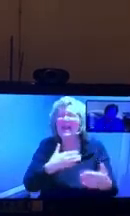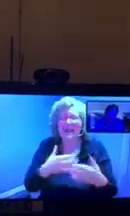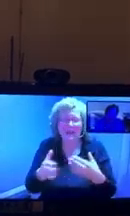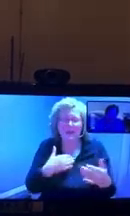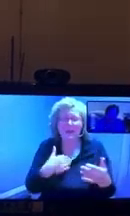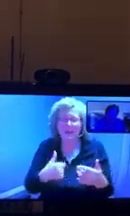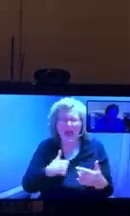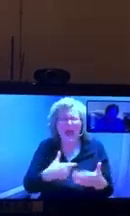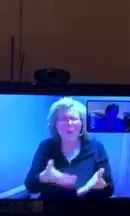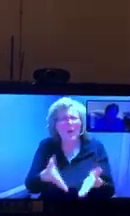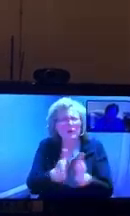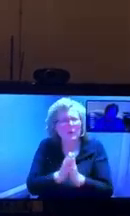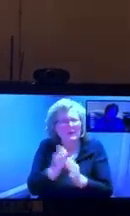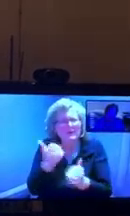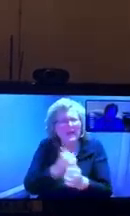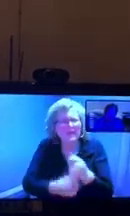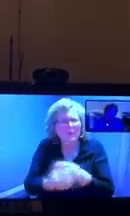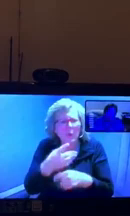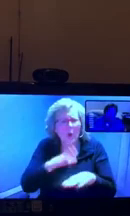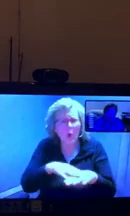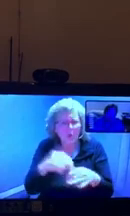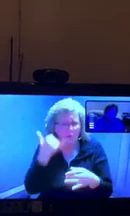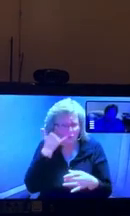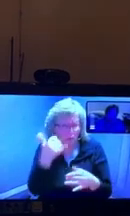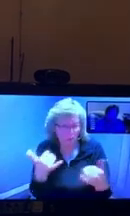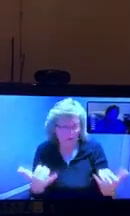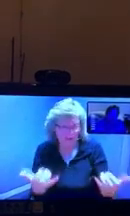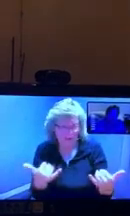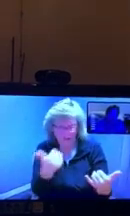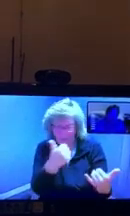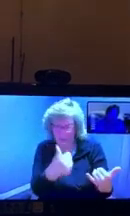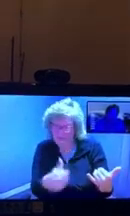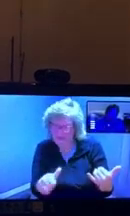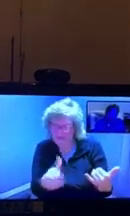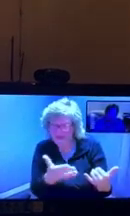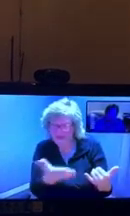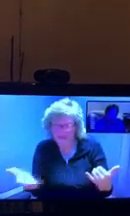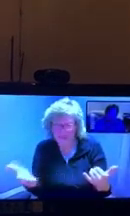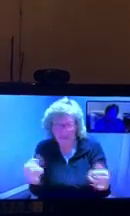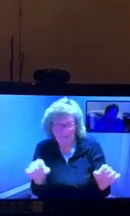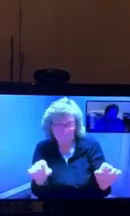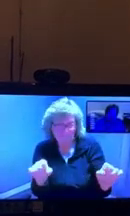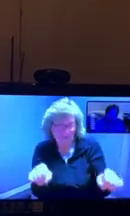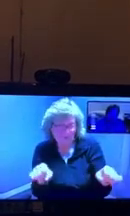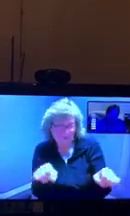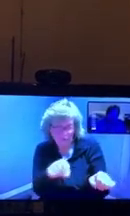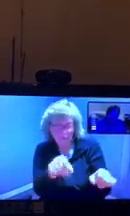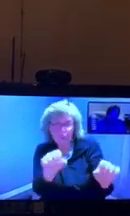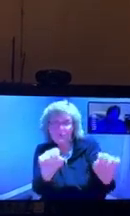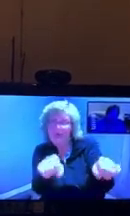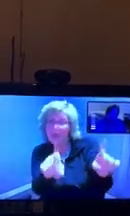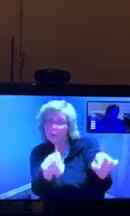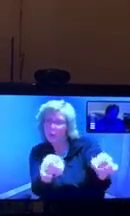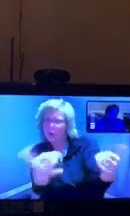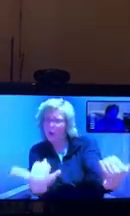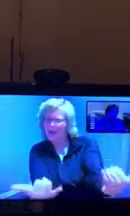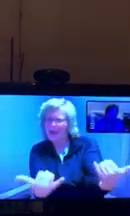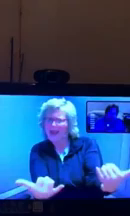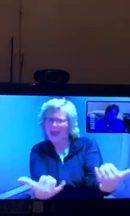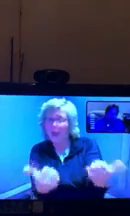like to ask everybody on this call right now, is there anything possible that you could do right now that could bring you more joy